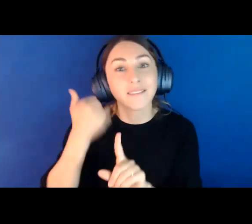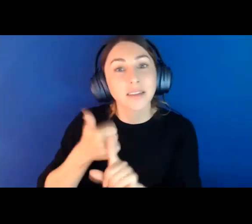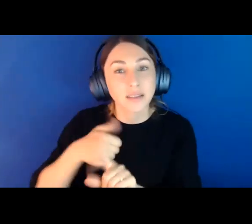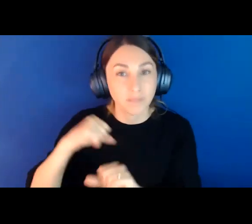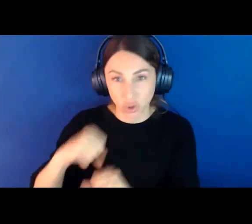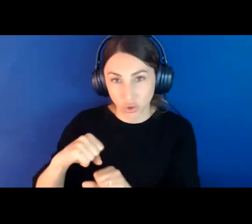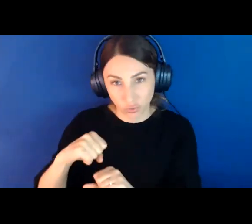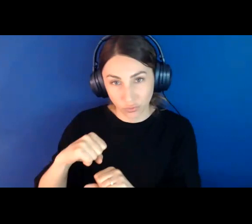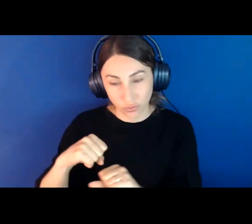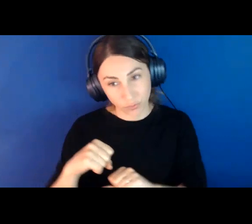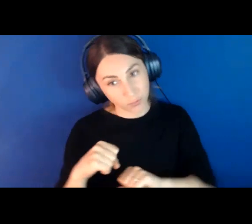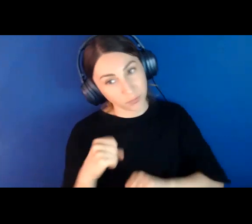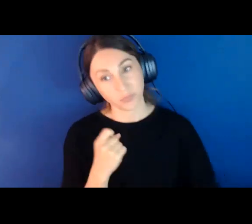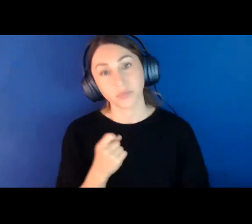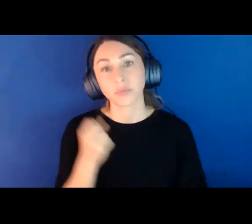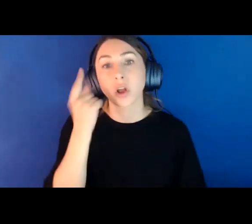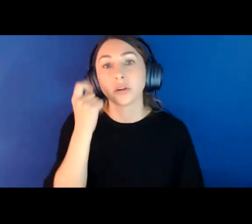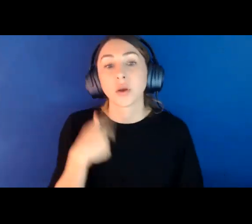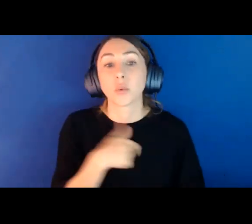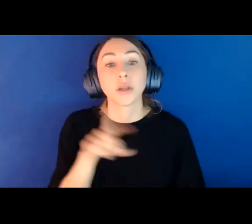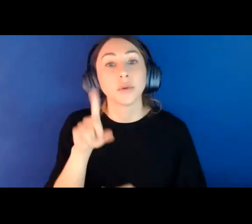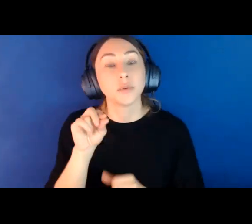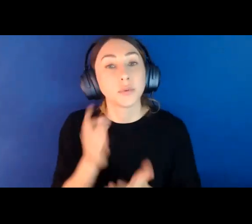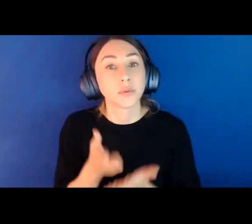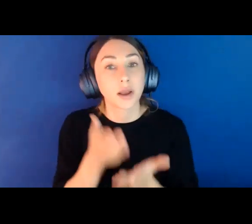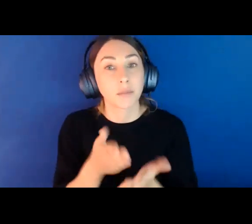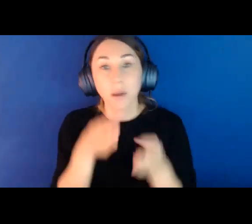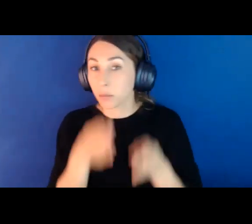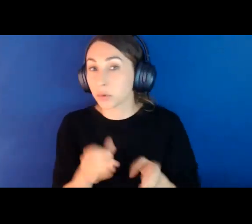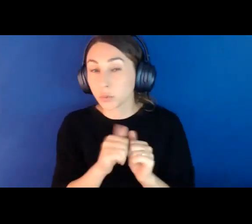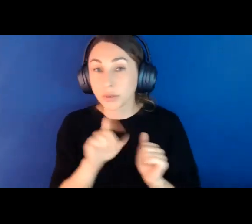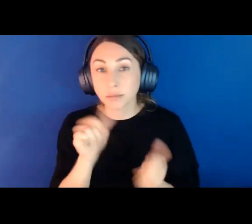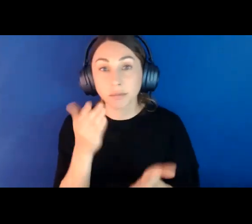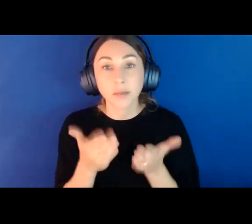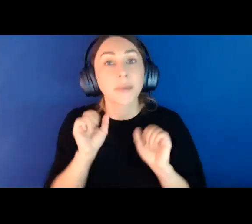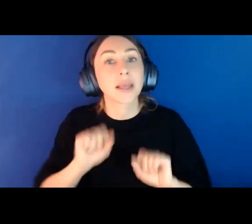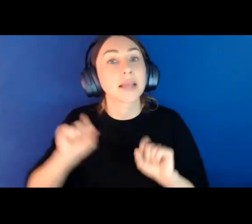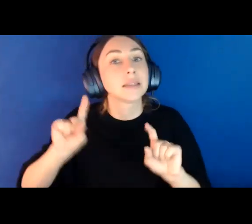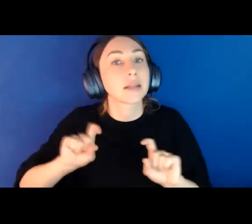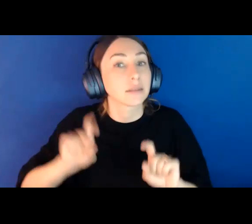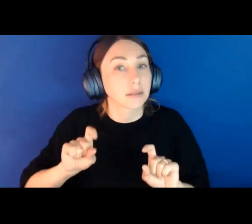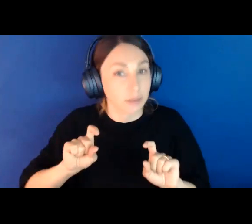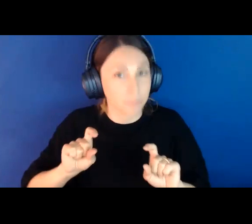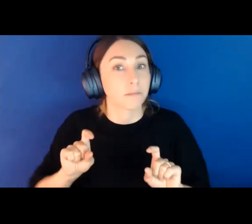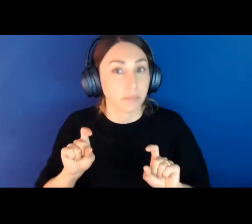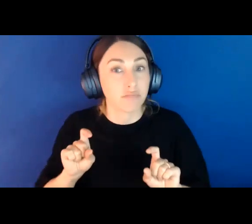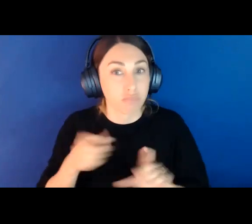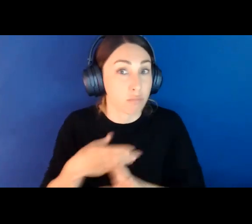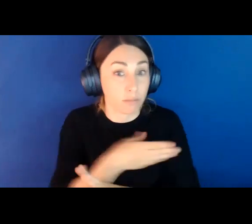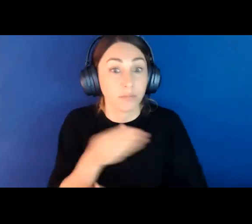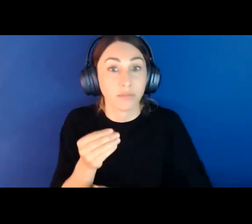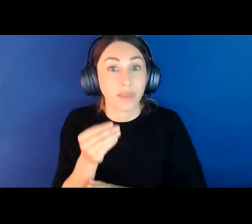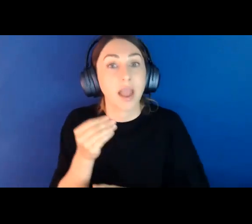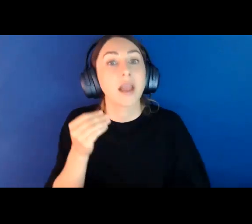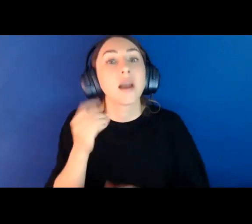we also recommend a manual test. So a person with a disability might be able to test it and might be able to see if